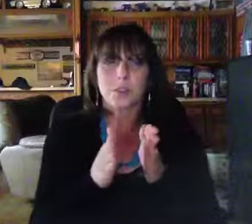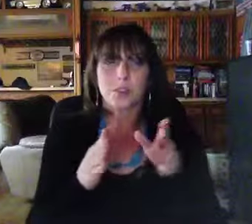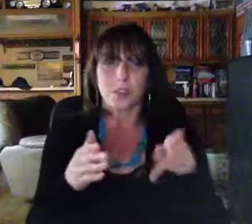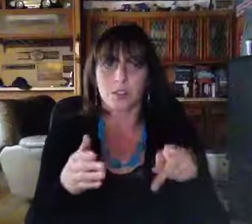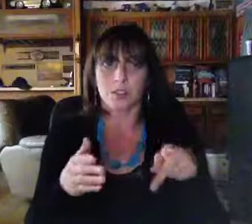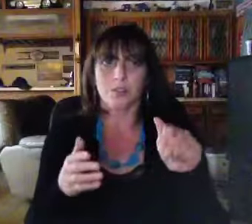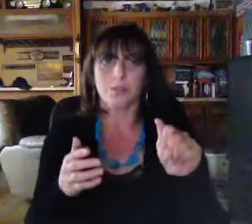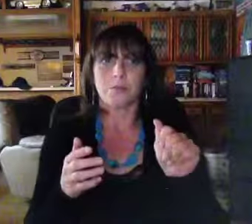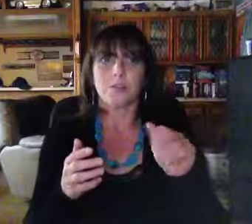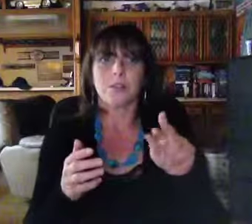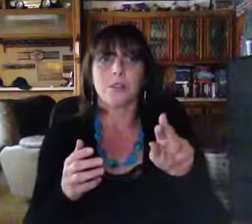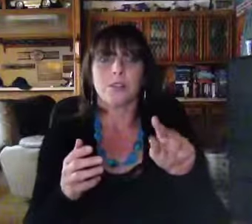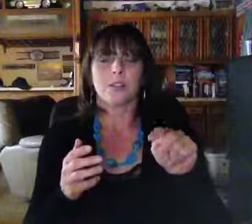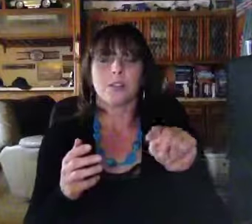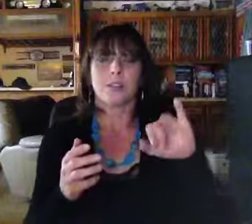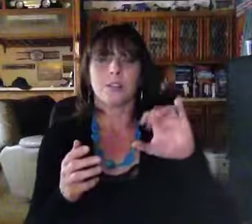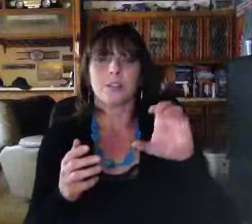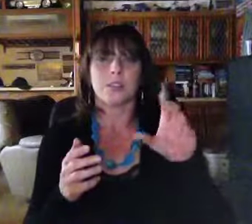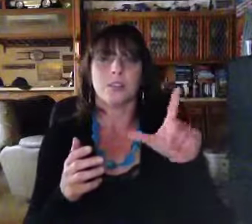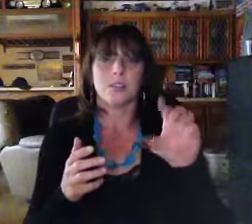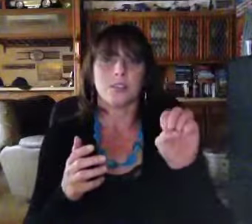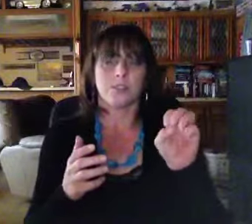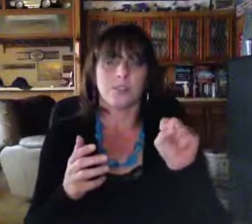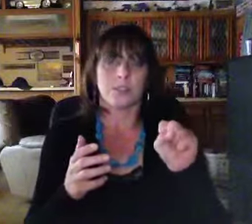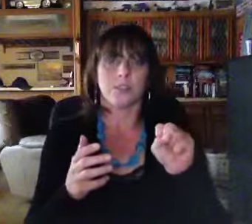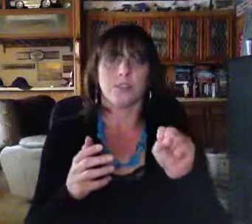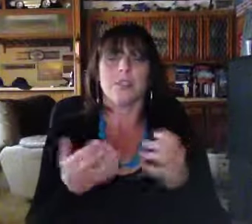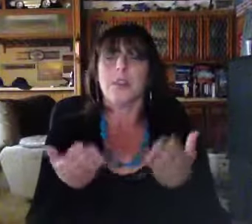smaller particles are smaller molecules, or they can be elements.